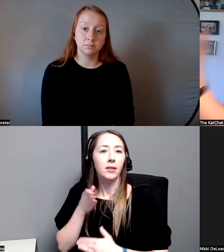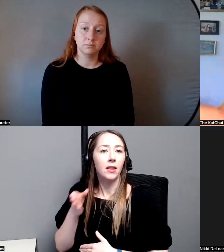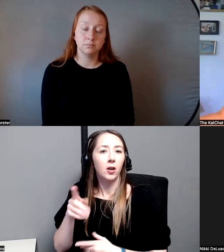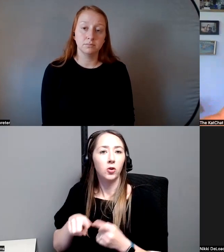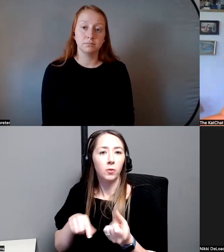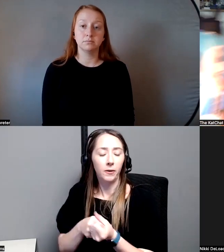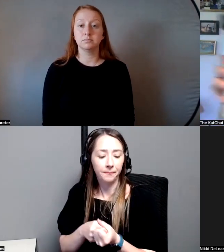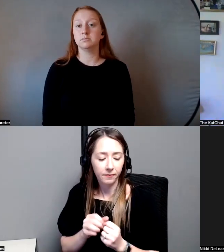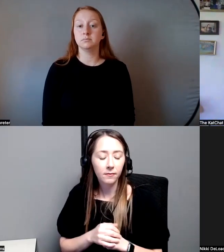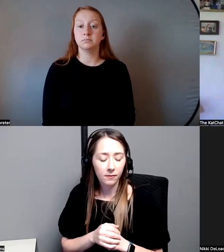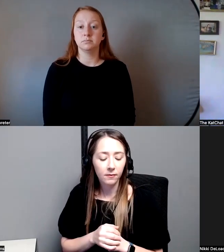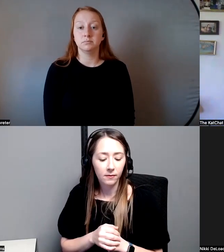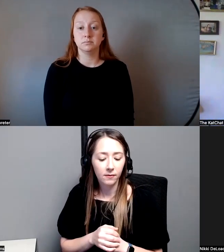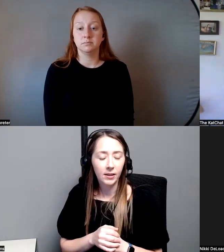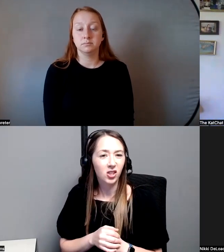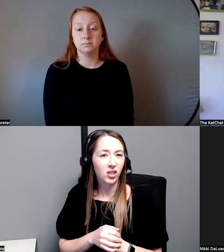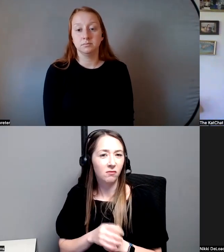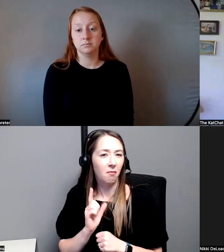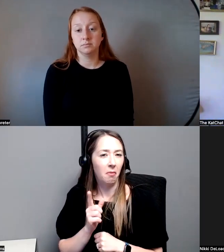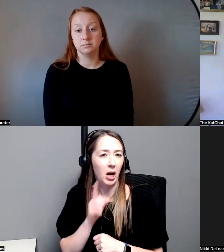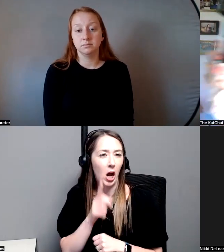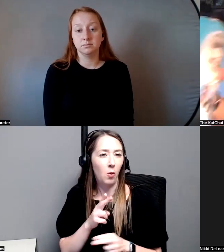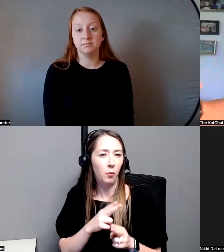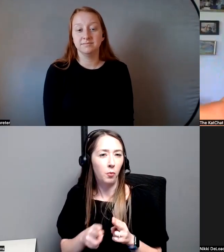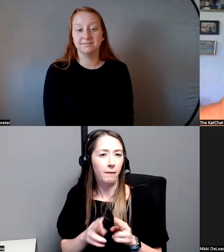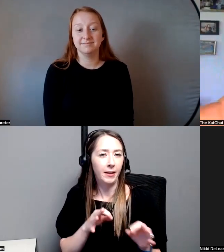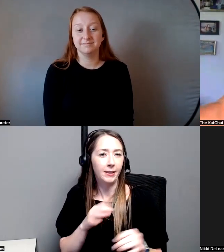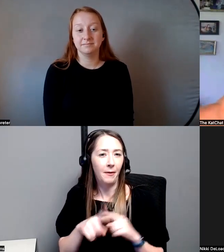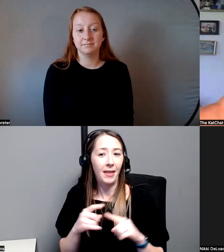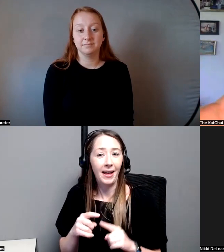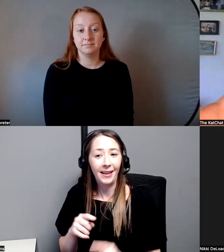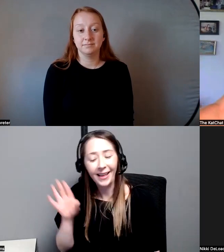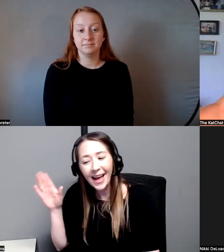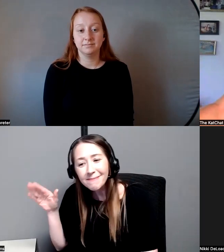tell you the story about that in just a little bit, but hi baby.